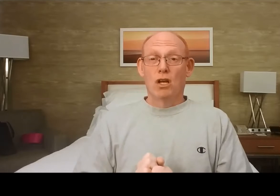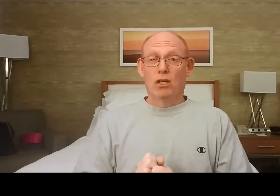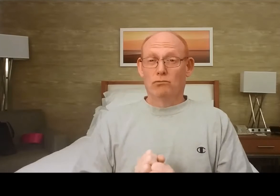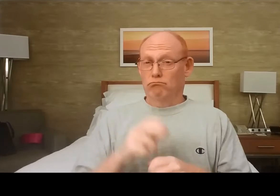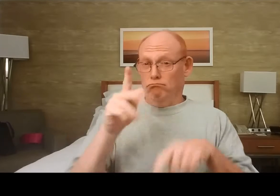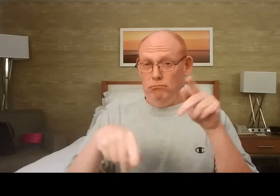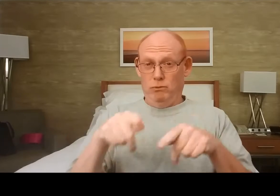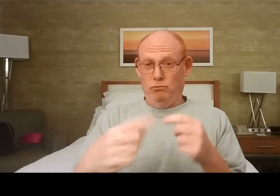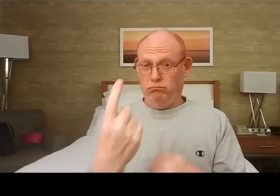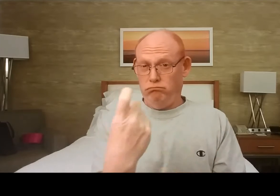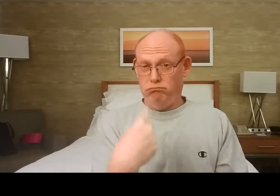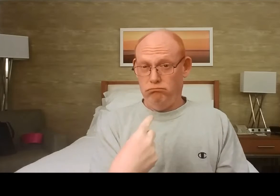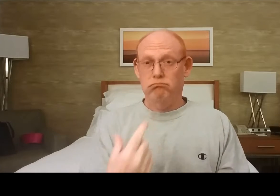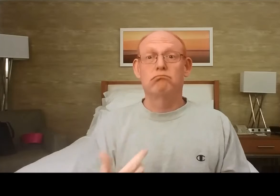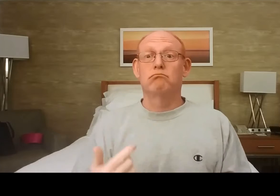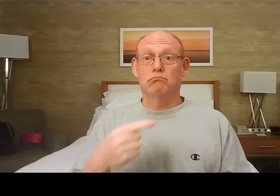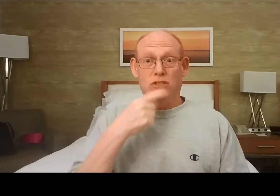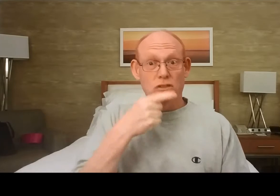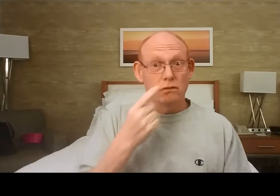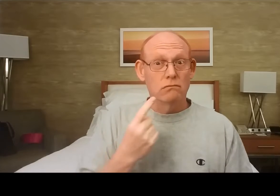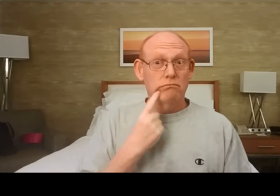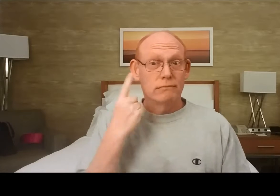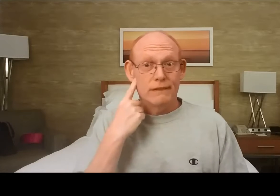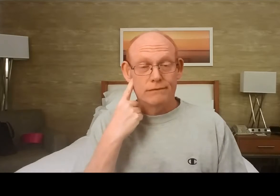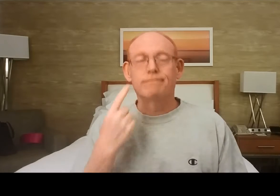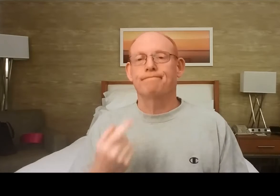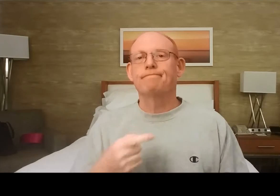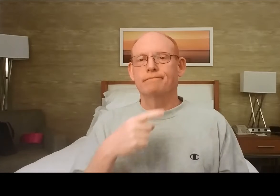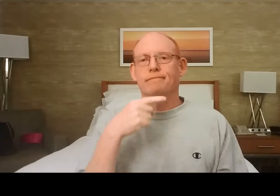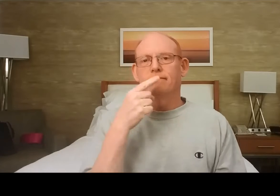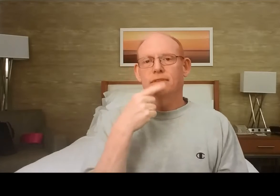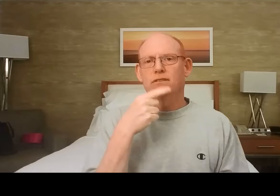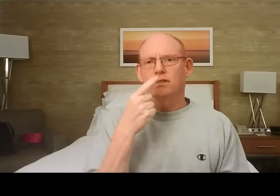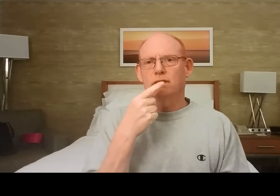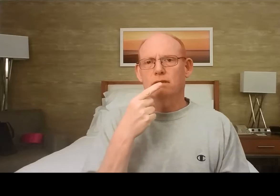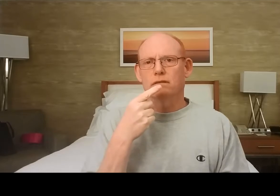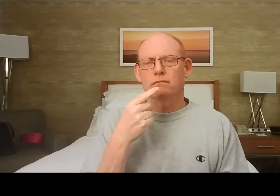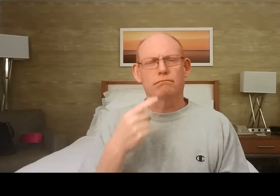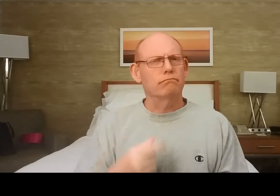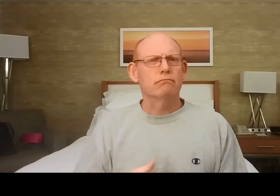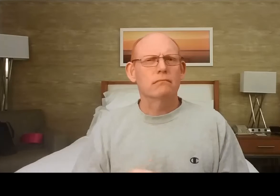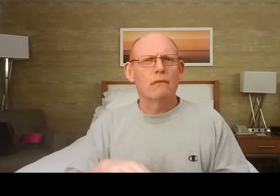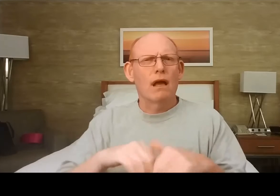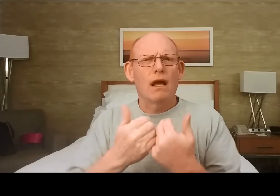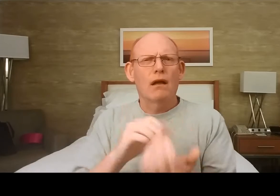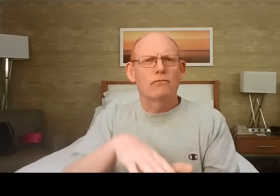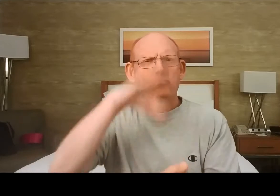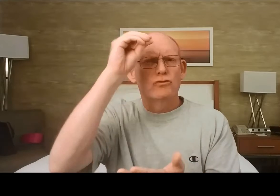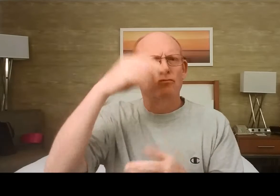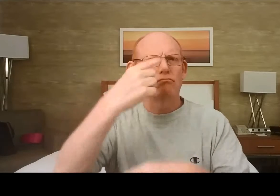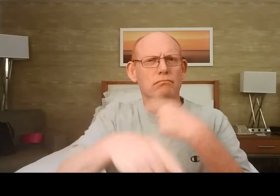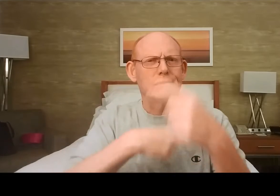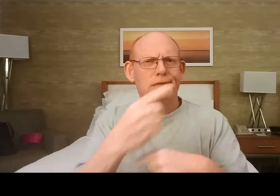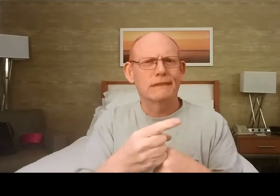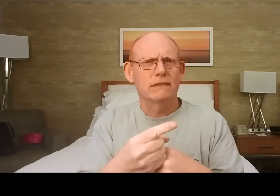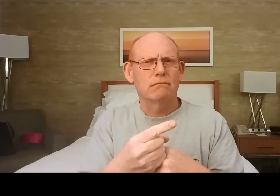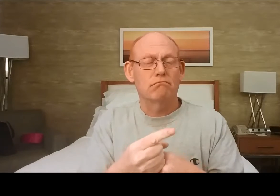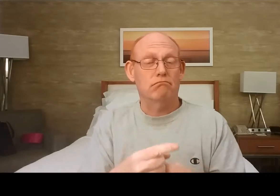People ask me, are you hearing or are you deaf? Well, I'm hearing. Then they ask me, how did you learn to sign? Is your family